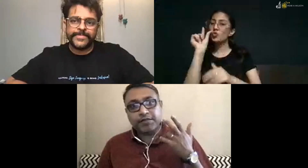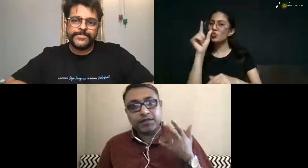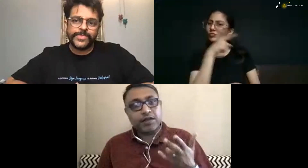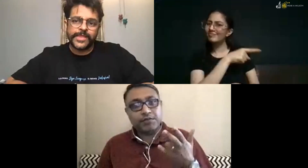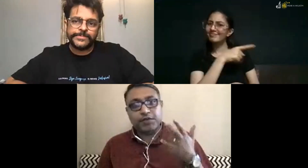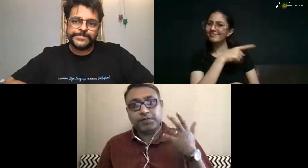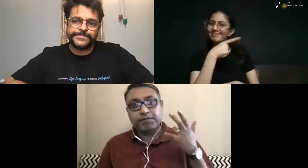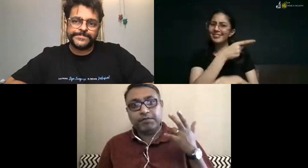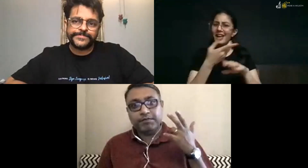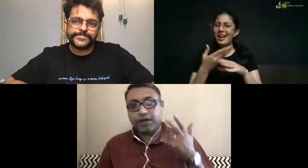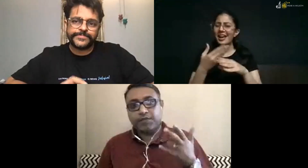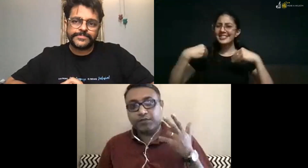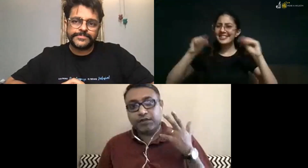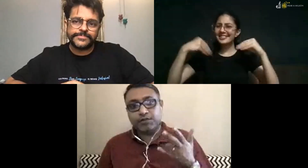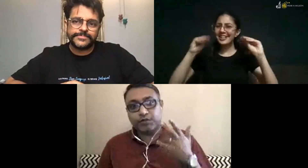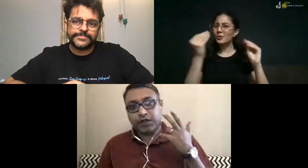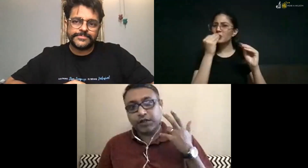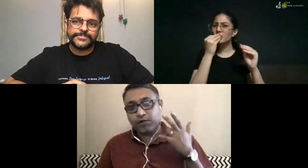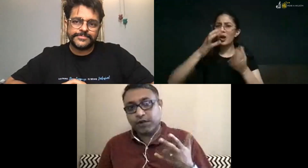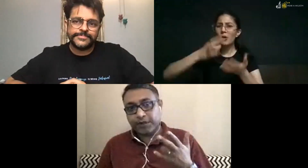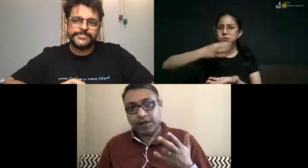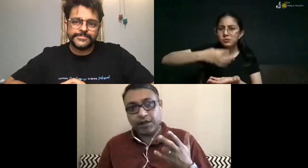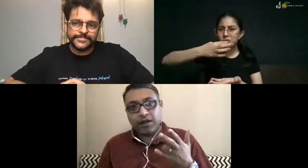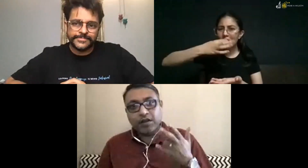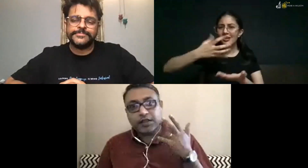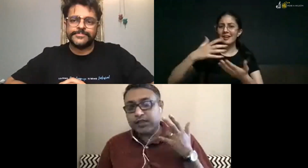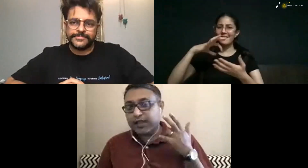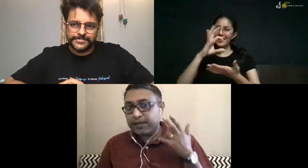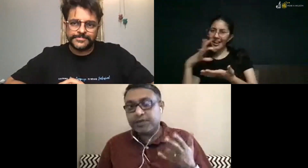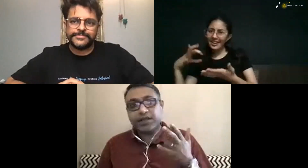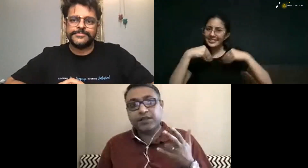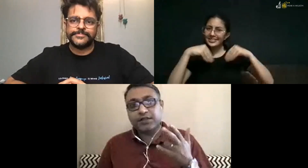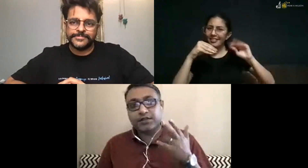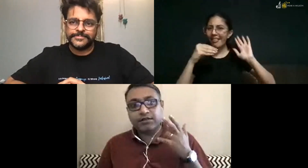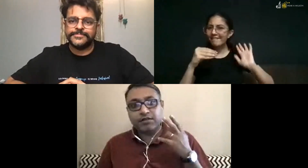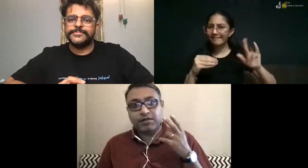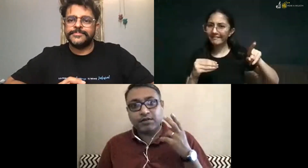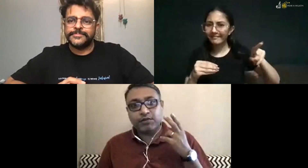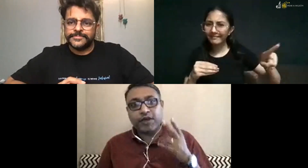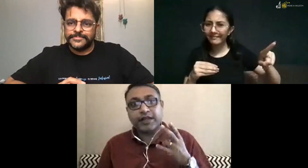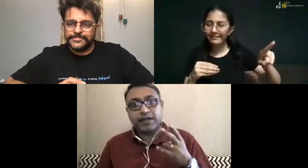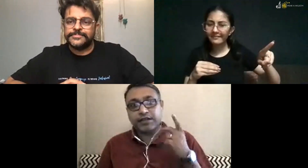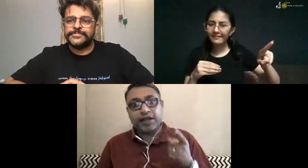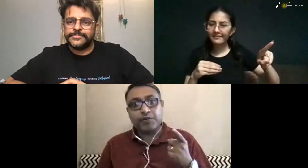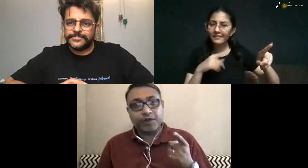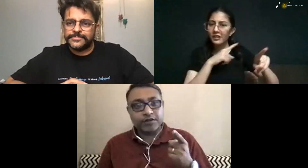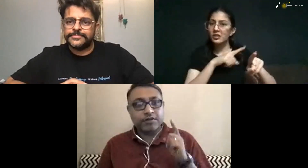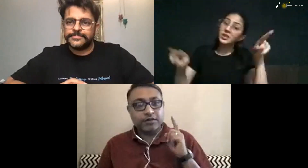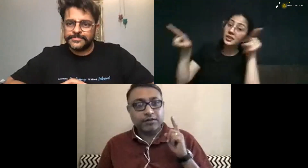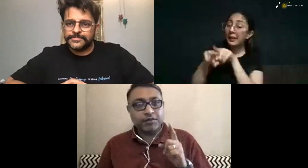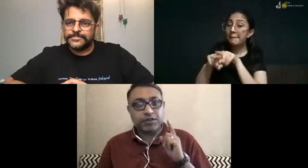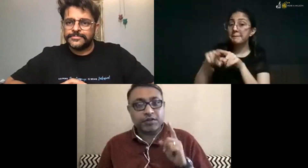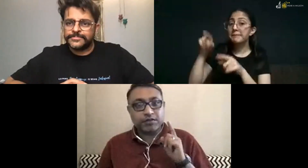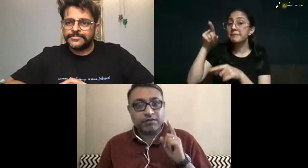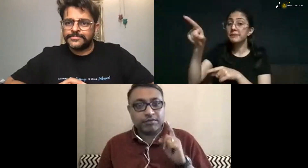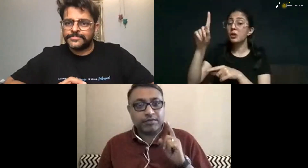selling masala puri, pani puri, samosa, and golgappe, the same thing is, you find that in Chai Point,